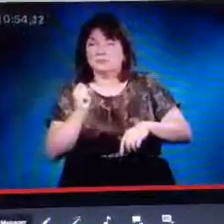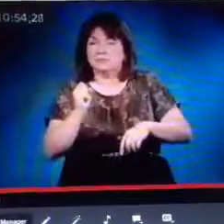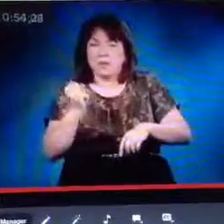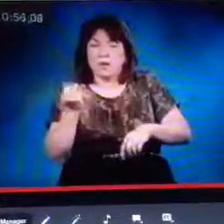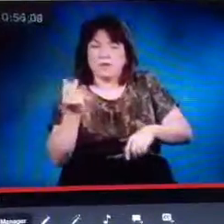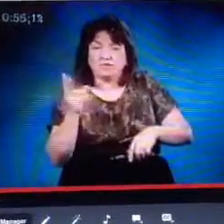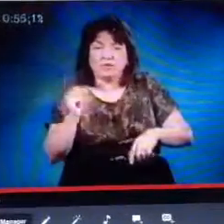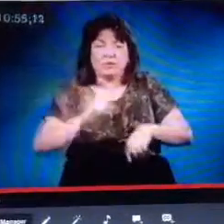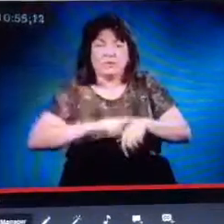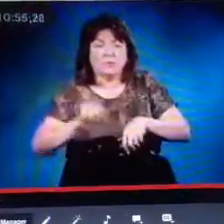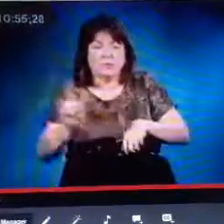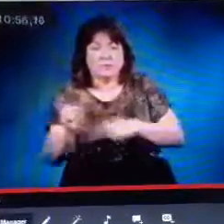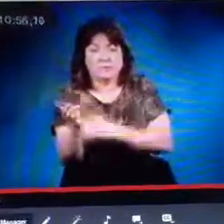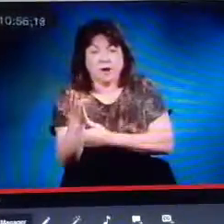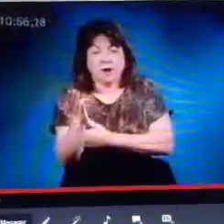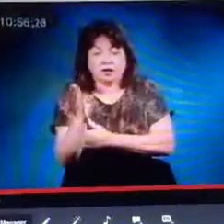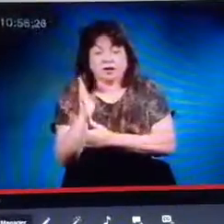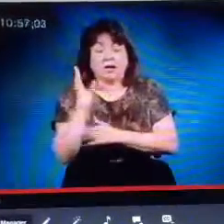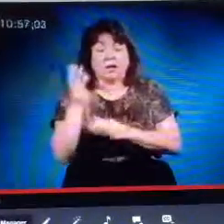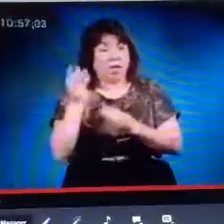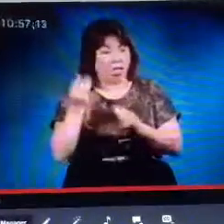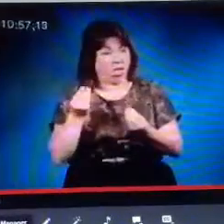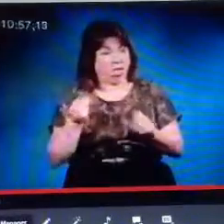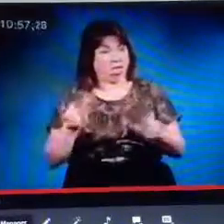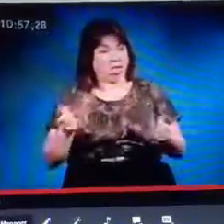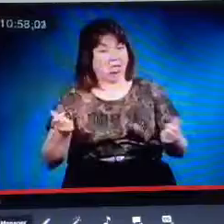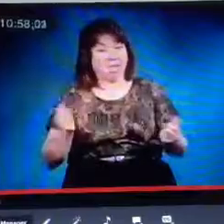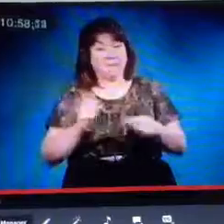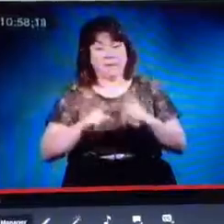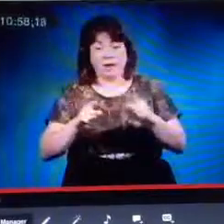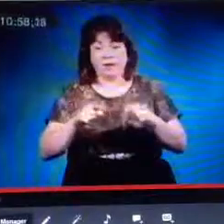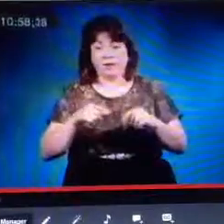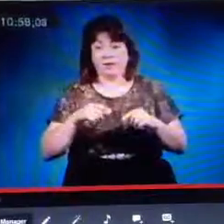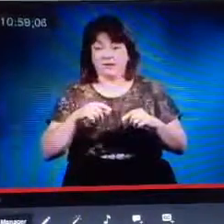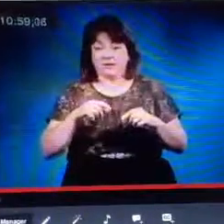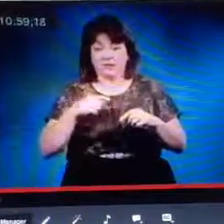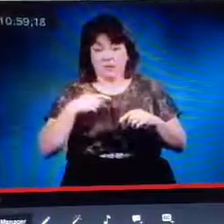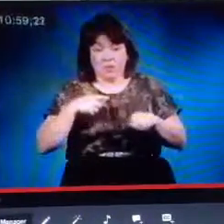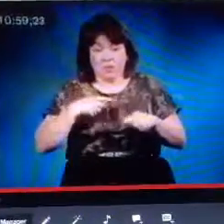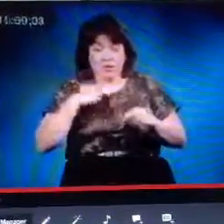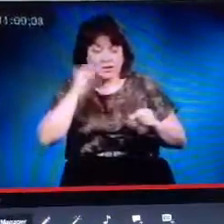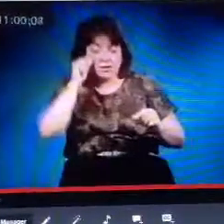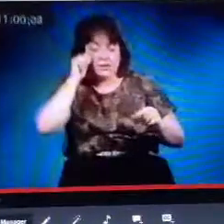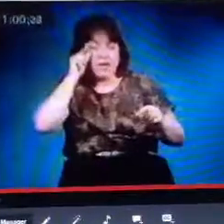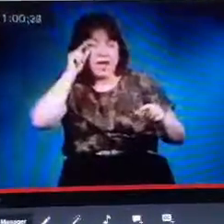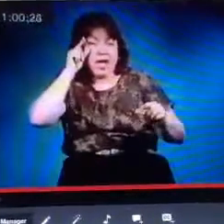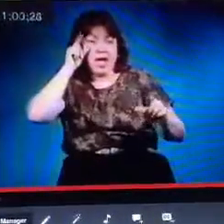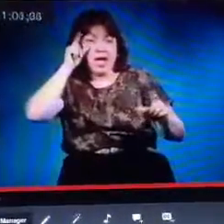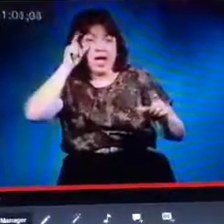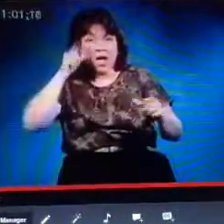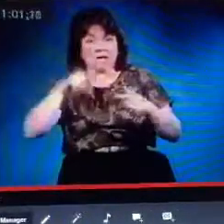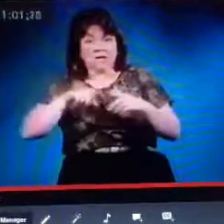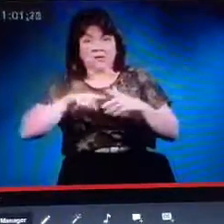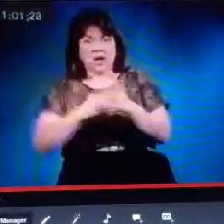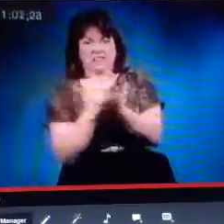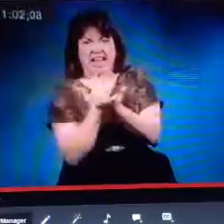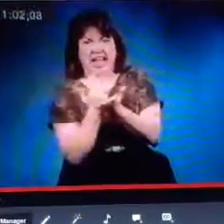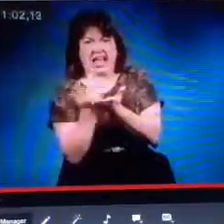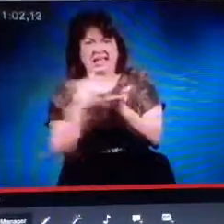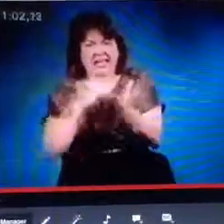I woke up one time around 12:30, 1 in the morning, and it seemed like it felt better. But when I was fully awake, it